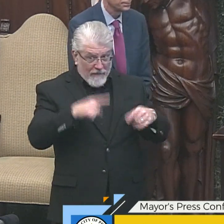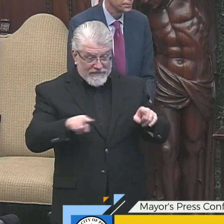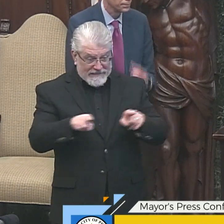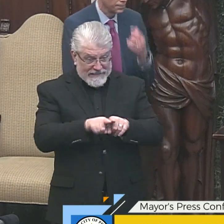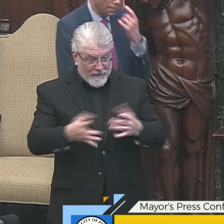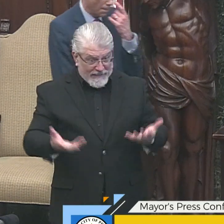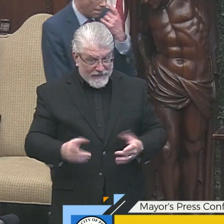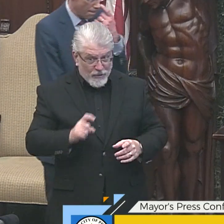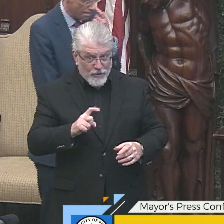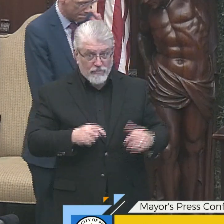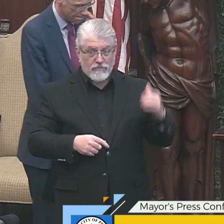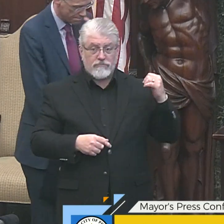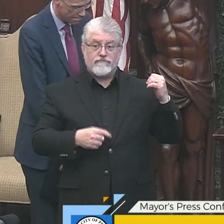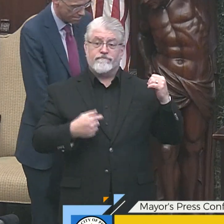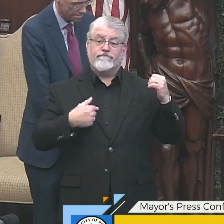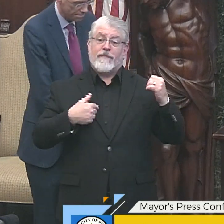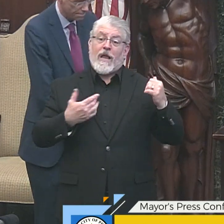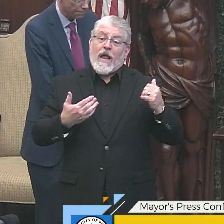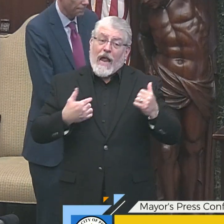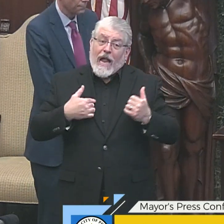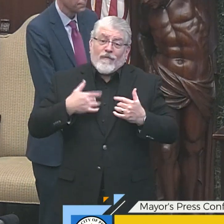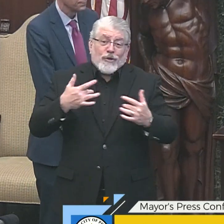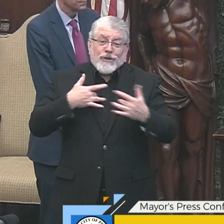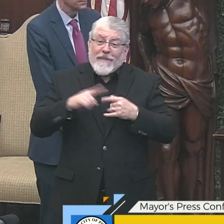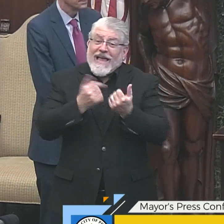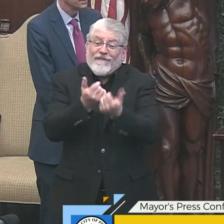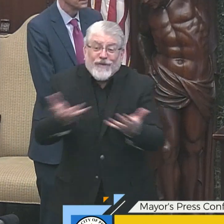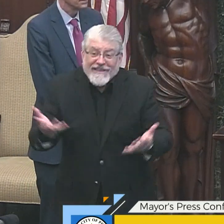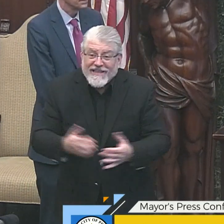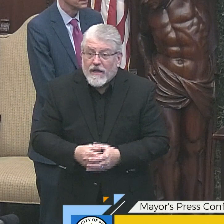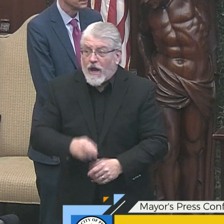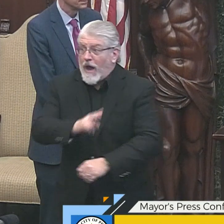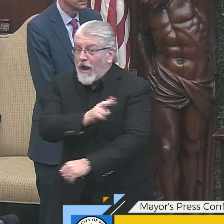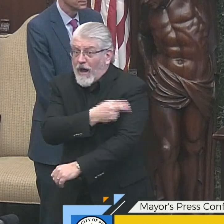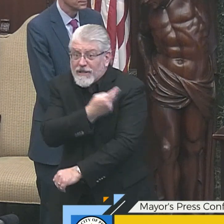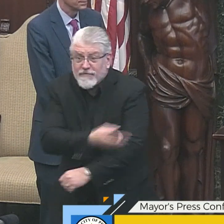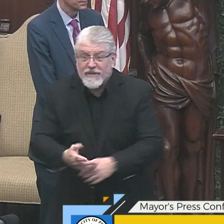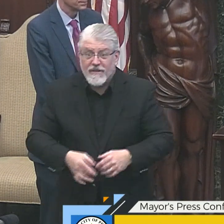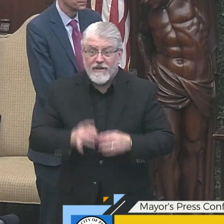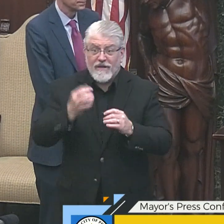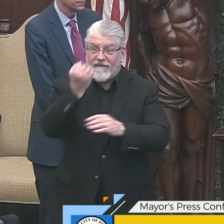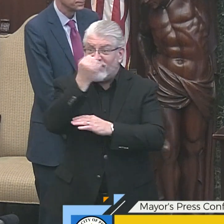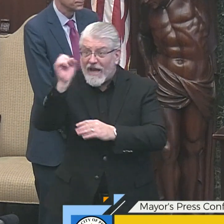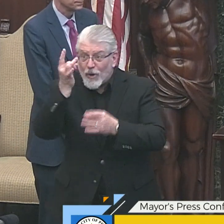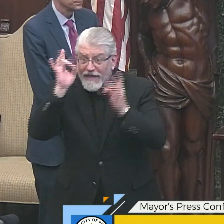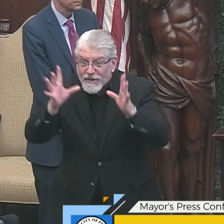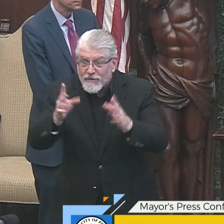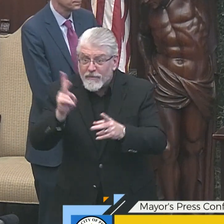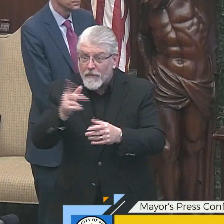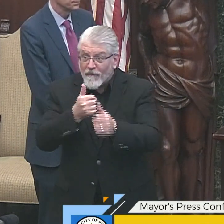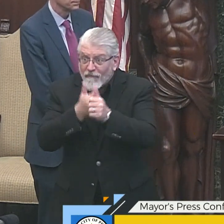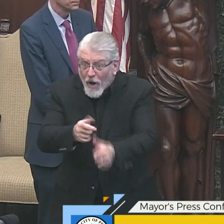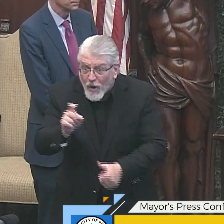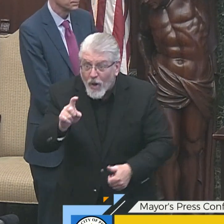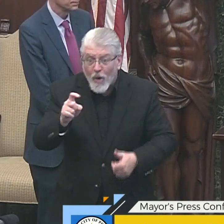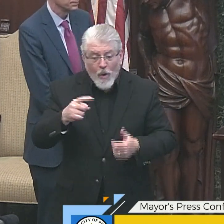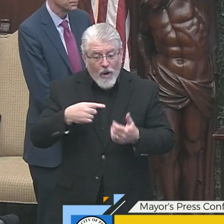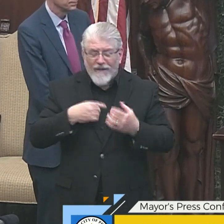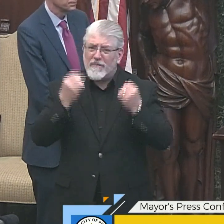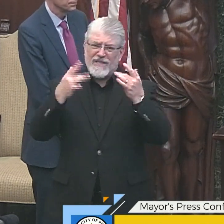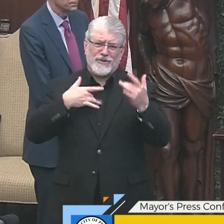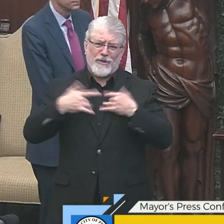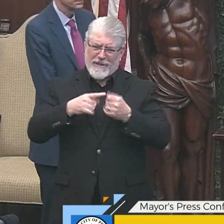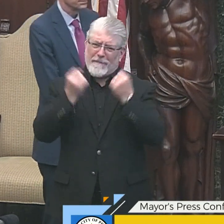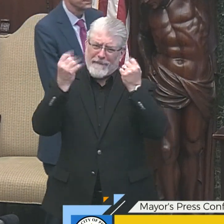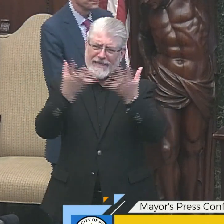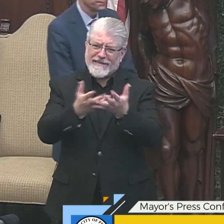that are plaguing the city. I don't know what Governor Cuomo is basing that on, but I take him at his word, and I don't have an answer